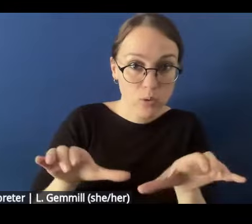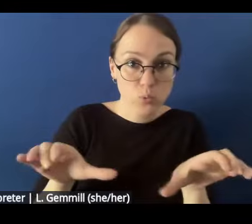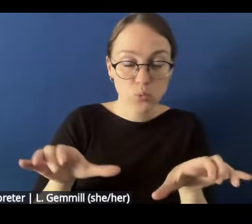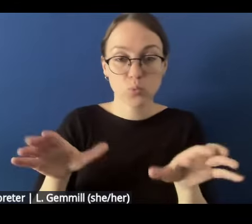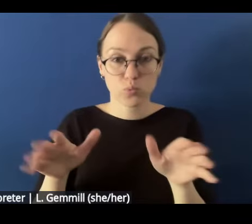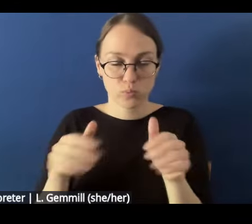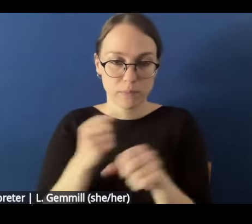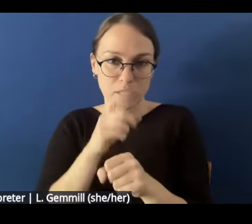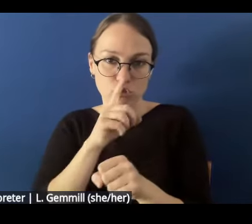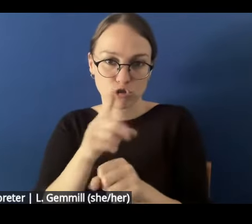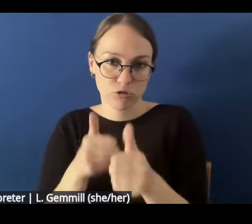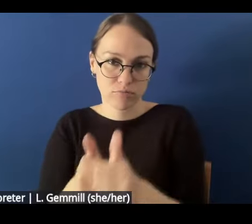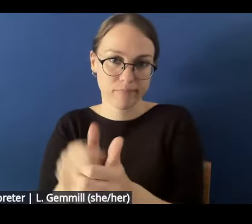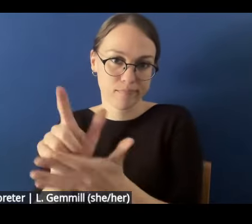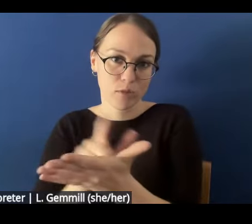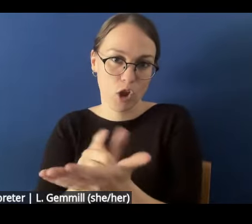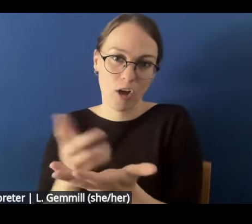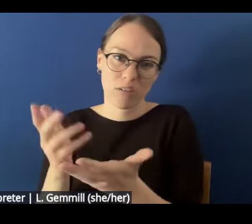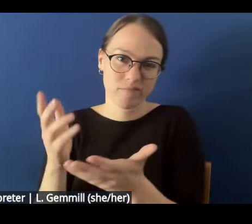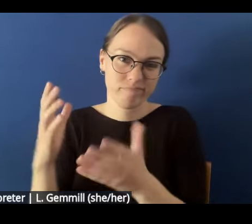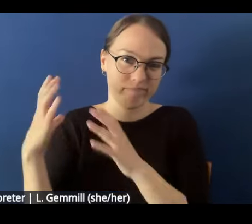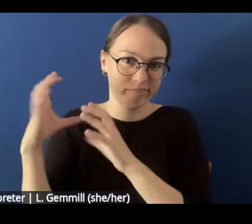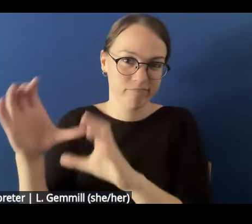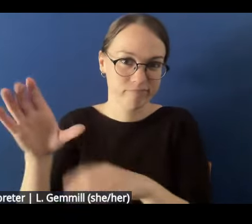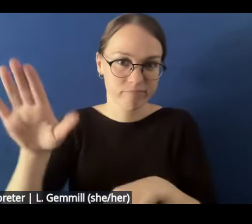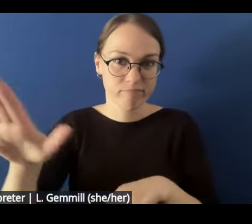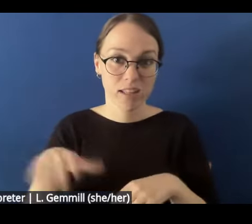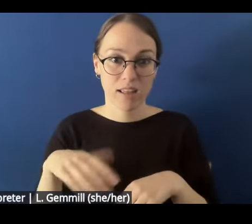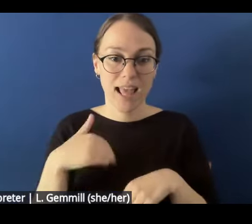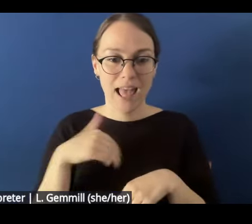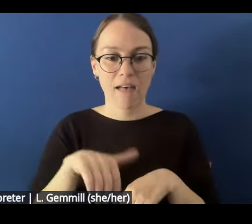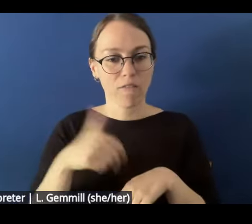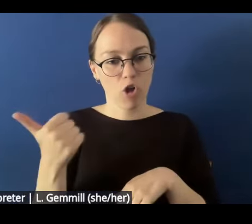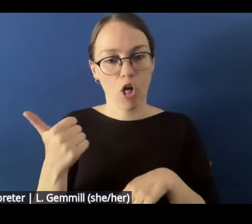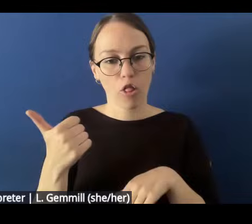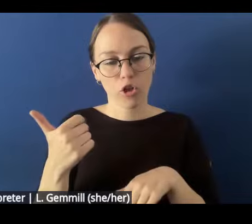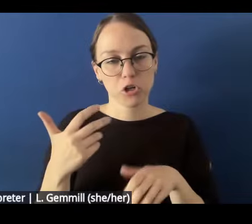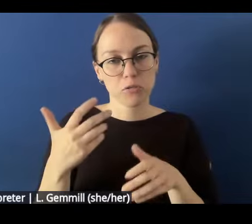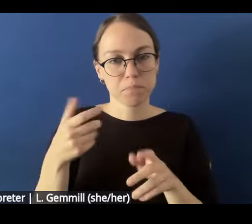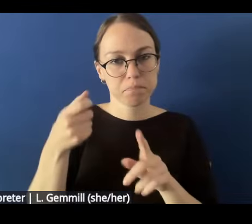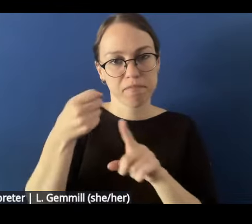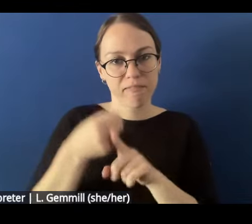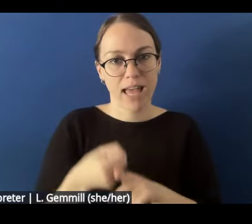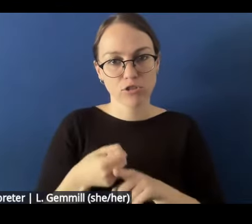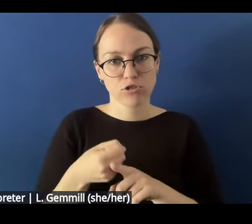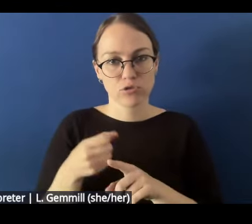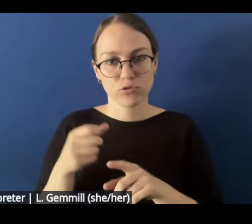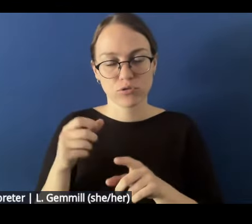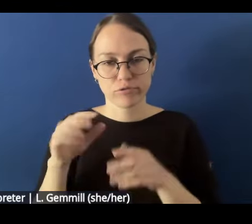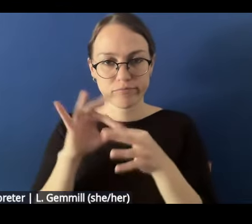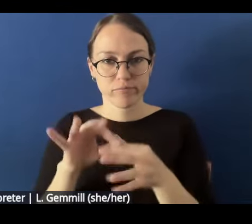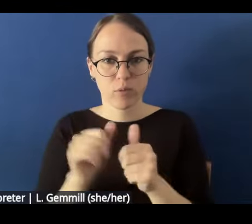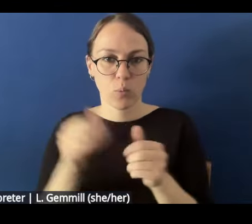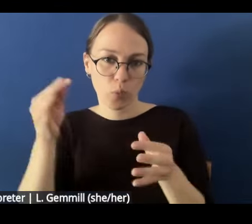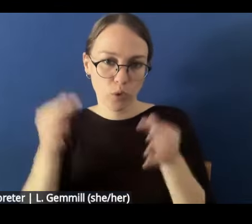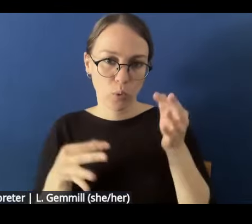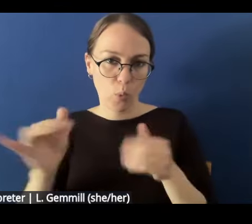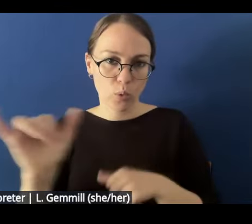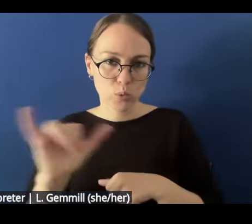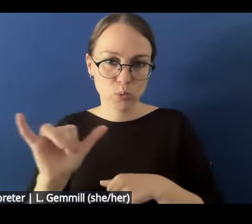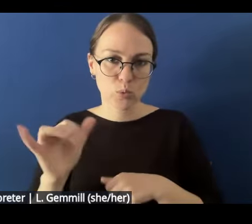compliance. And obviously there's other factors that go into a court making decisions too. Circumstances may change, you know, things like that.